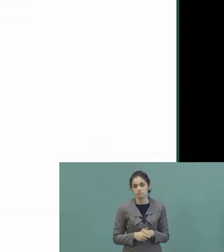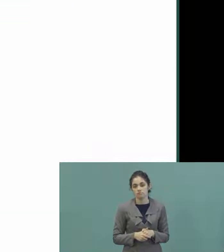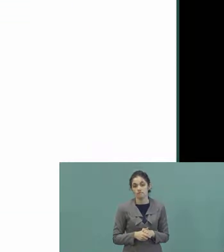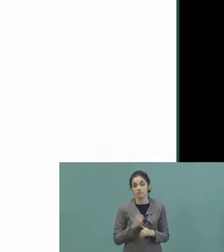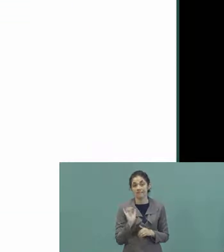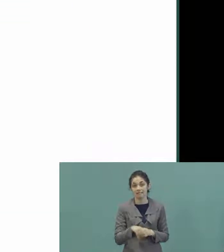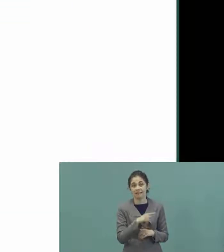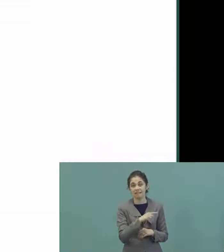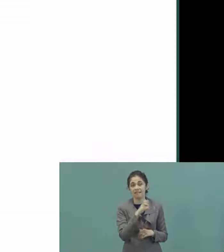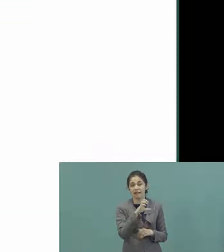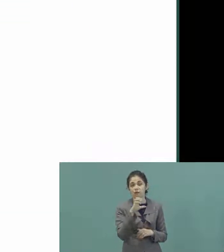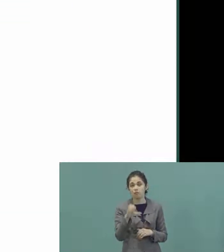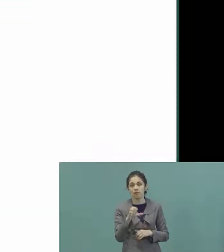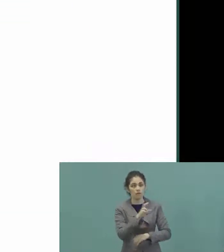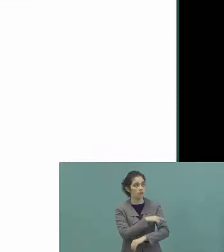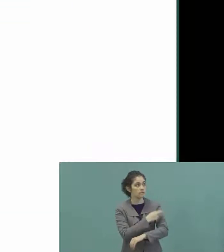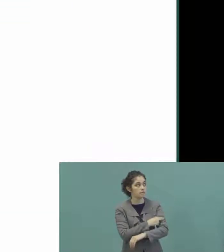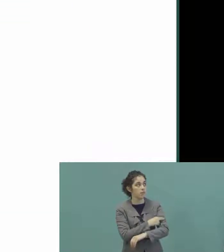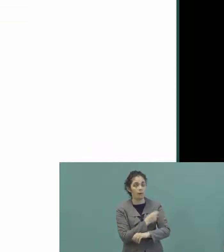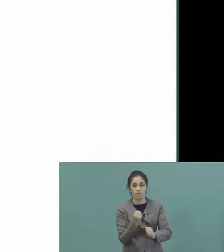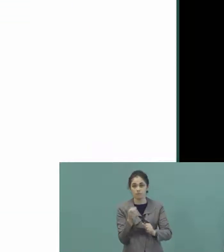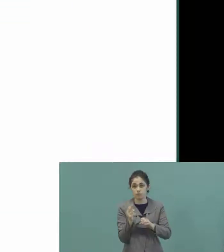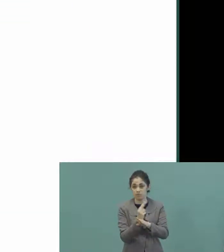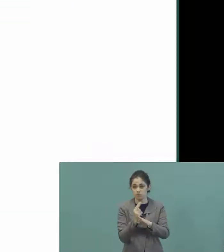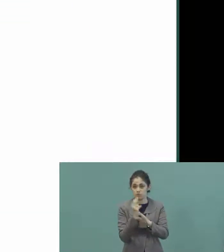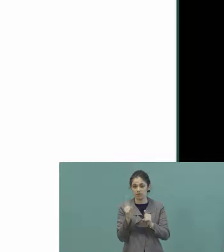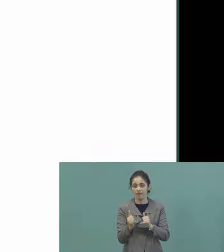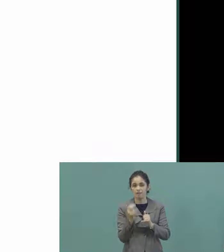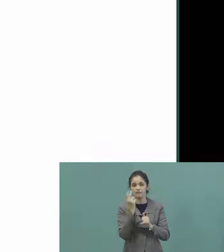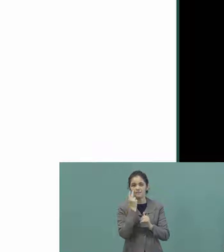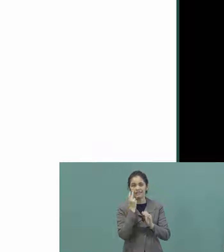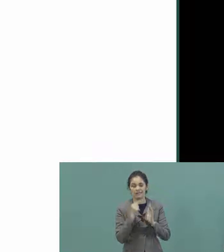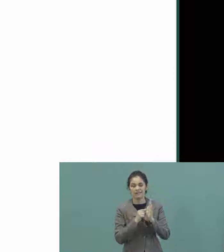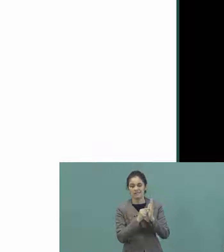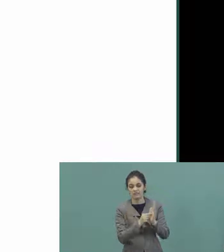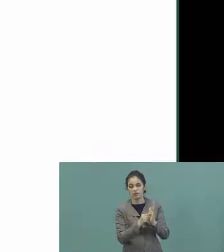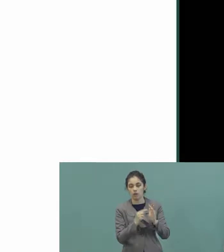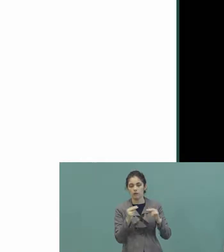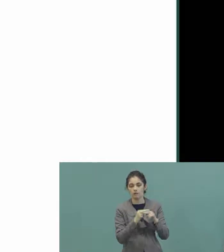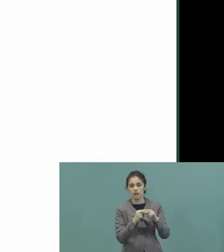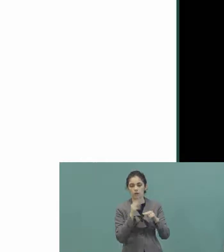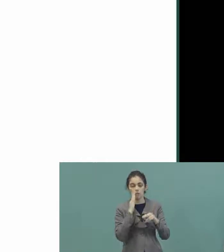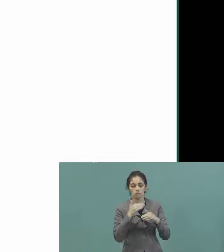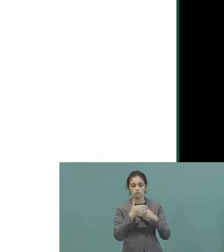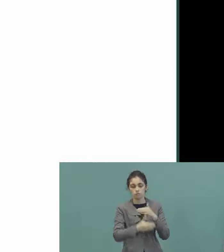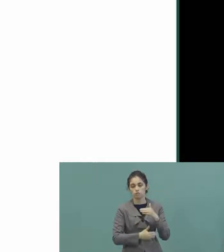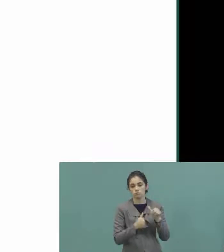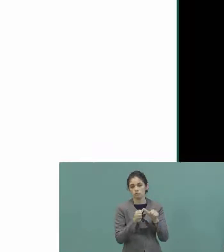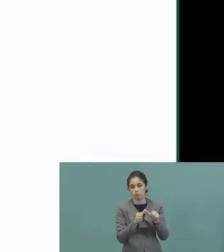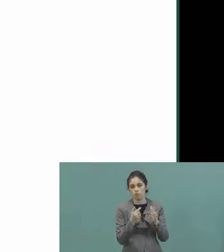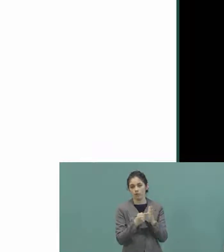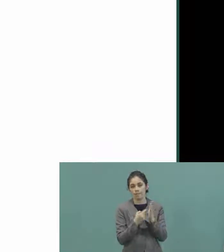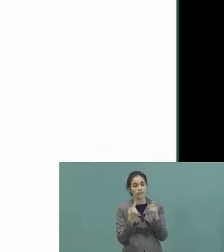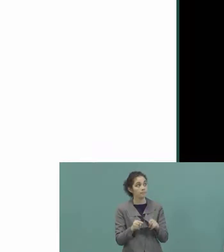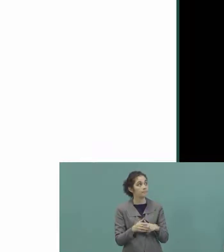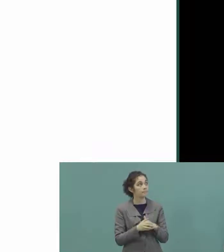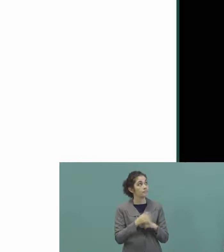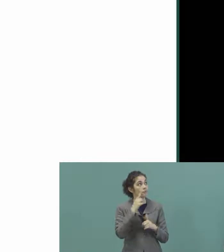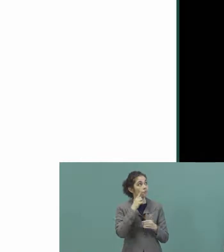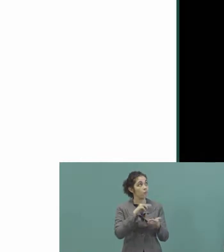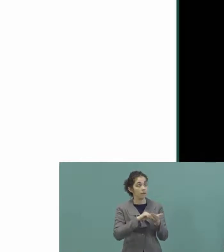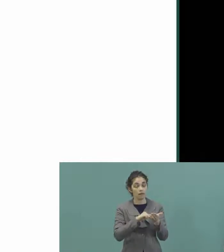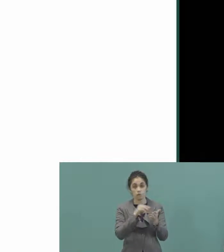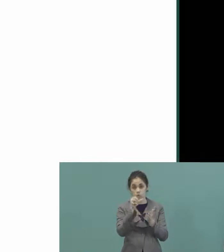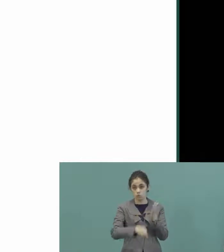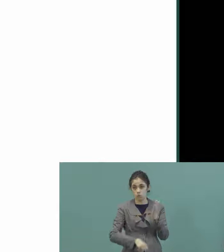This is the county level hospital utilization, and I will show you the trend data again on the next slide as I did last week. Our medical surgical